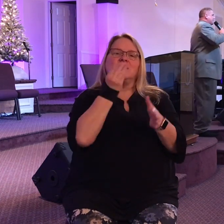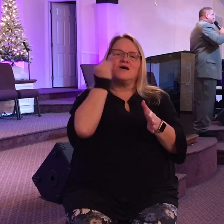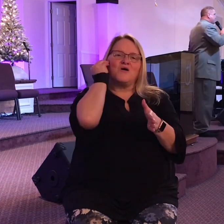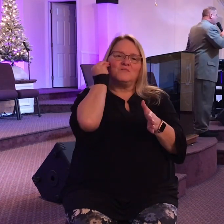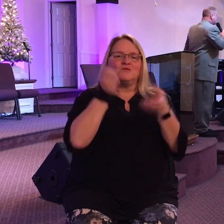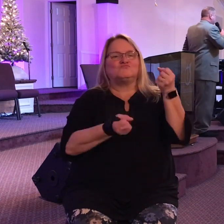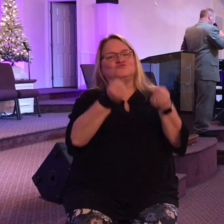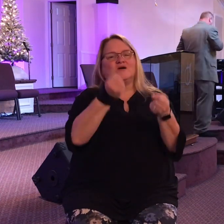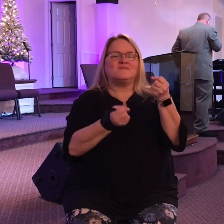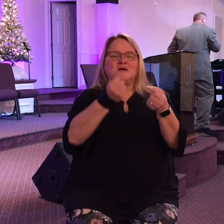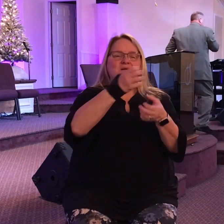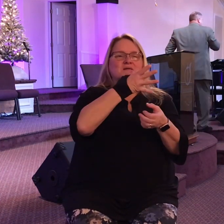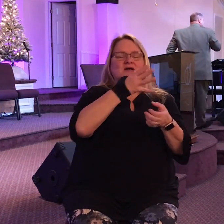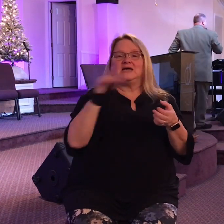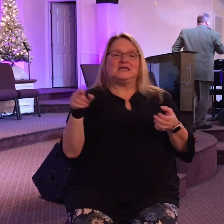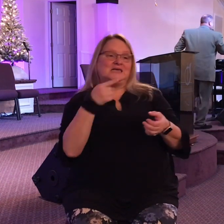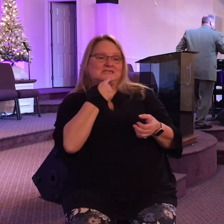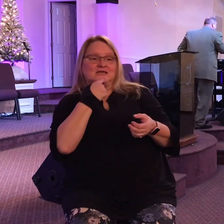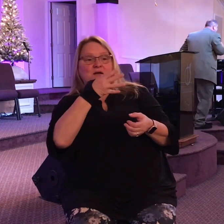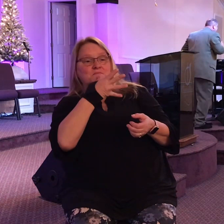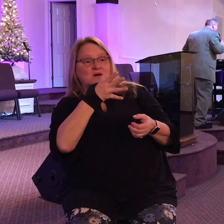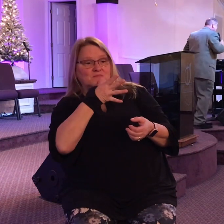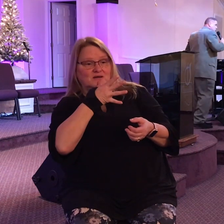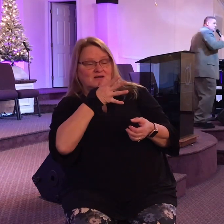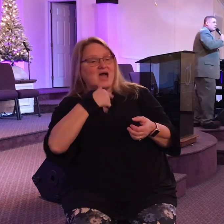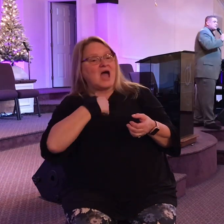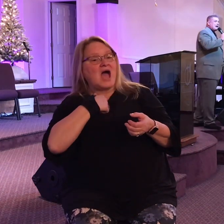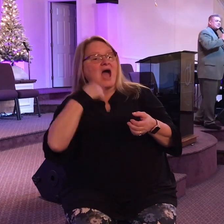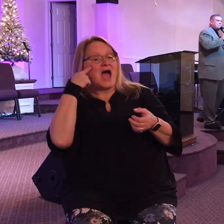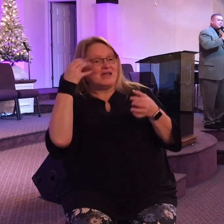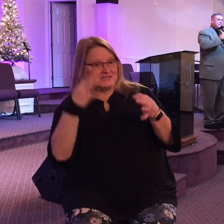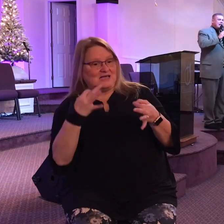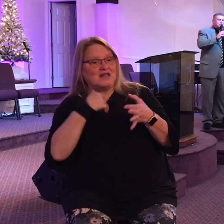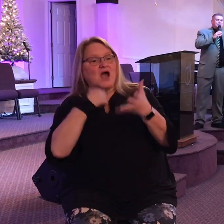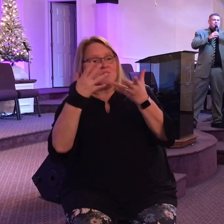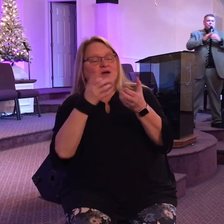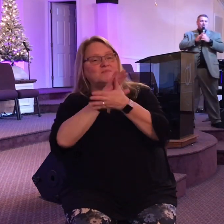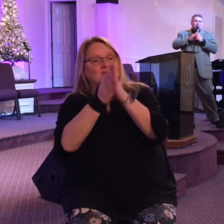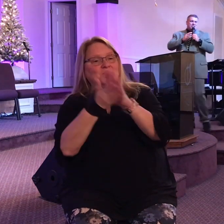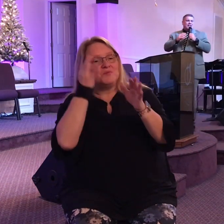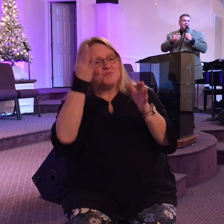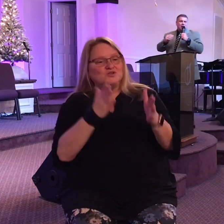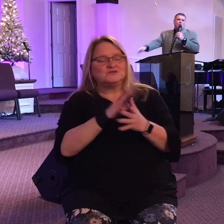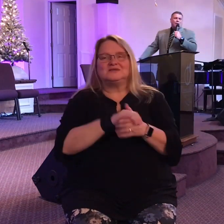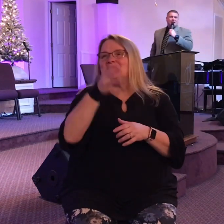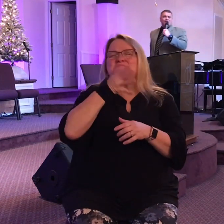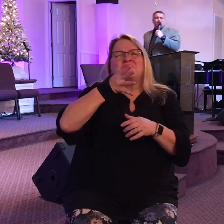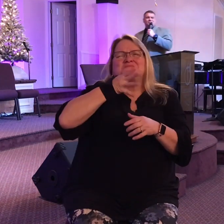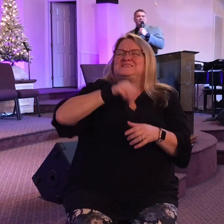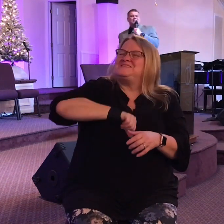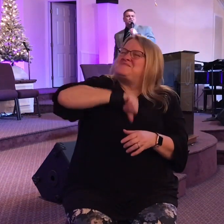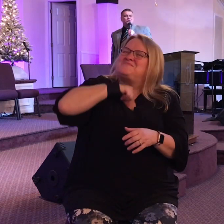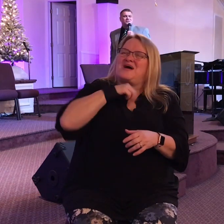little bouncing baby boy and says, what in the world made you decide today? She thought he was going to have some big revelation about what the preacher said or about